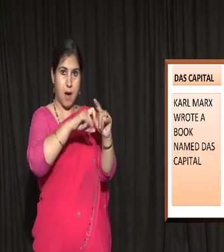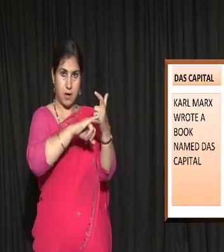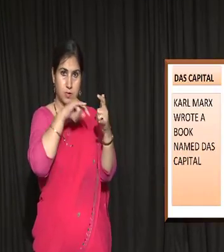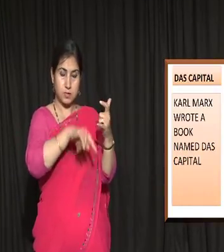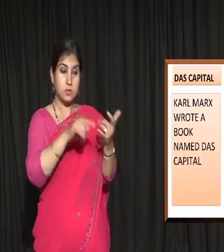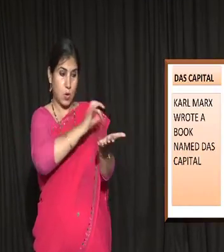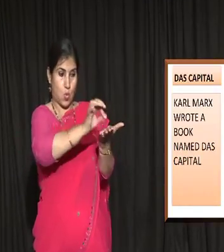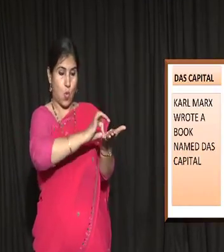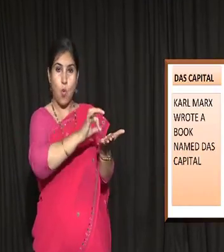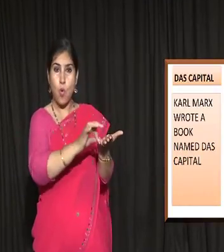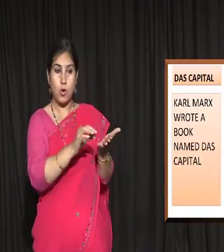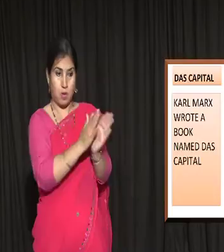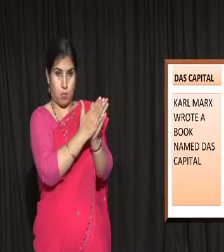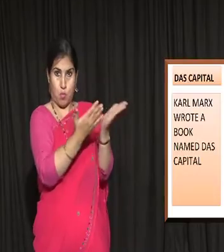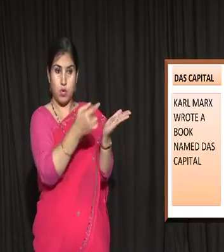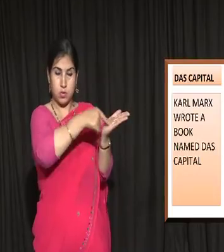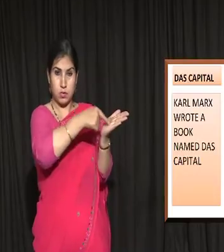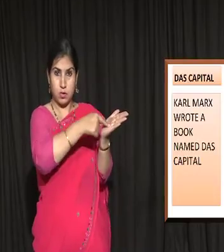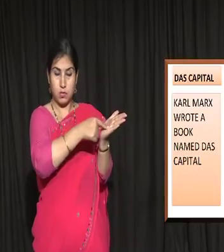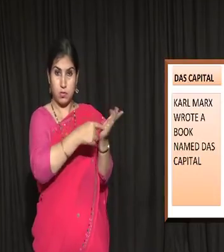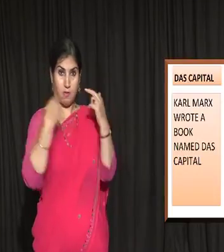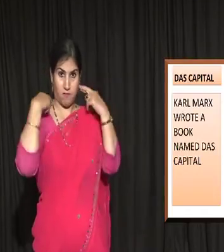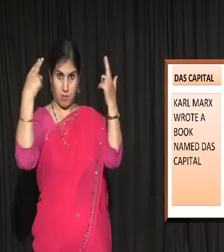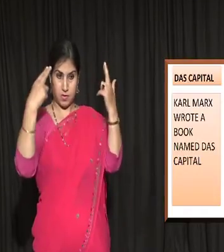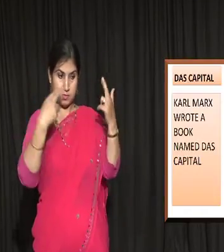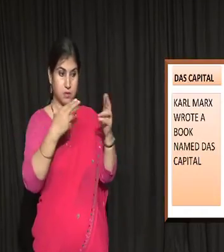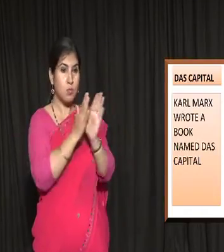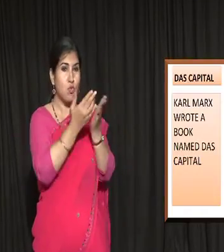He wrote a book. The book name was